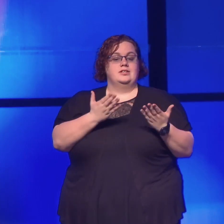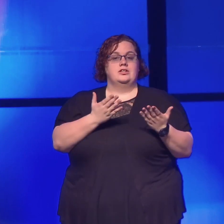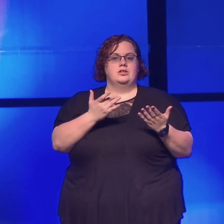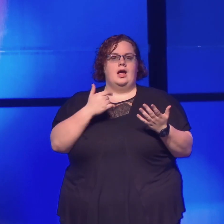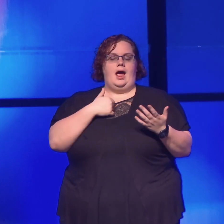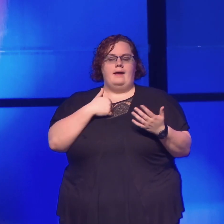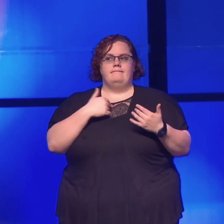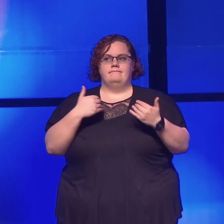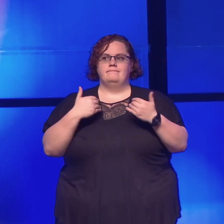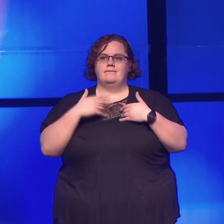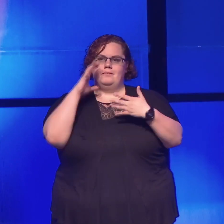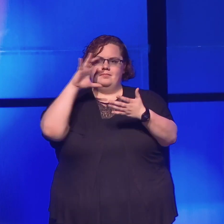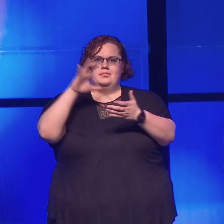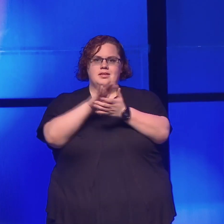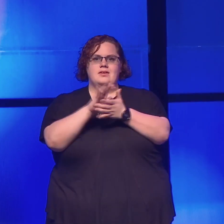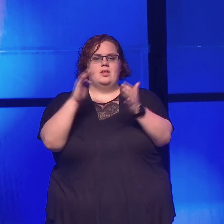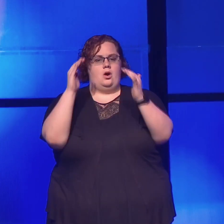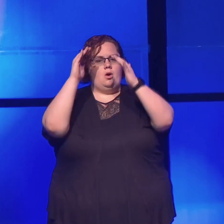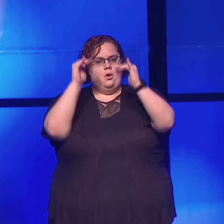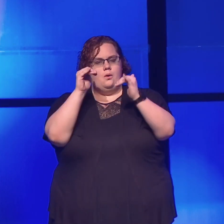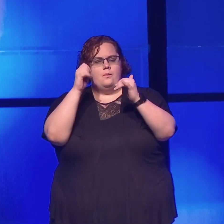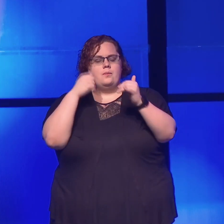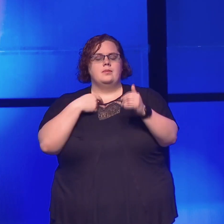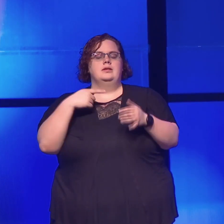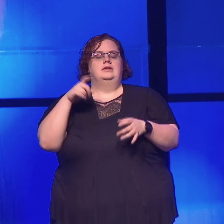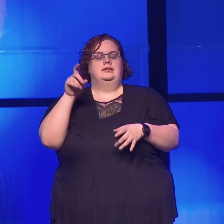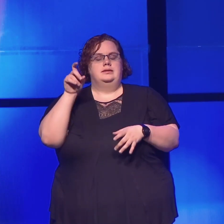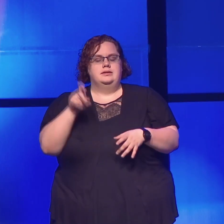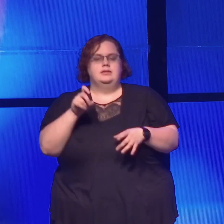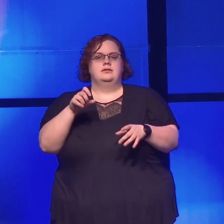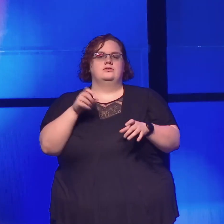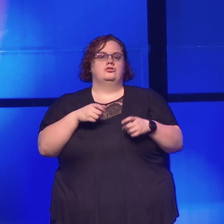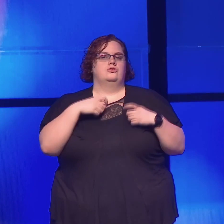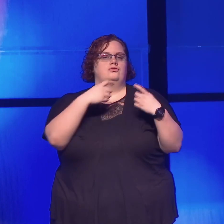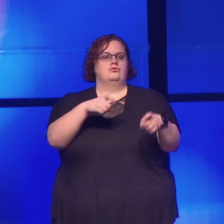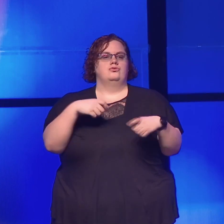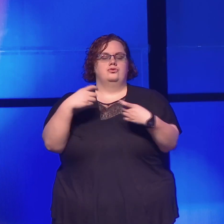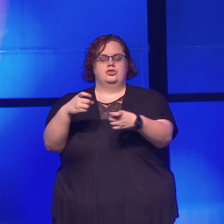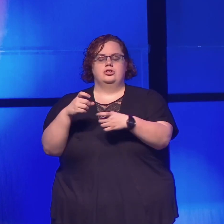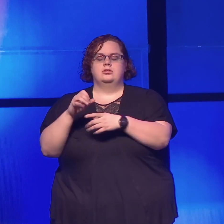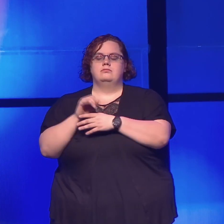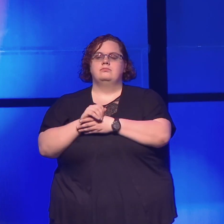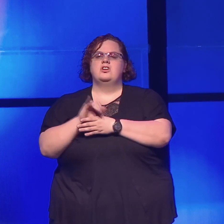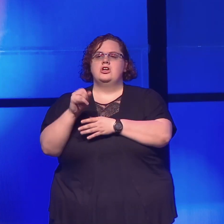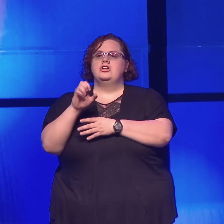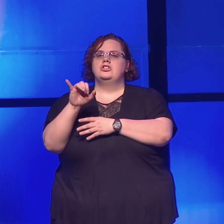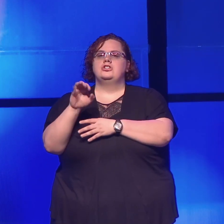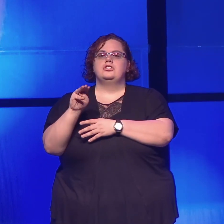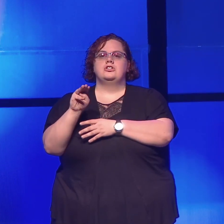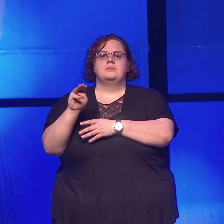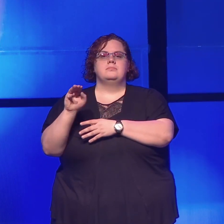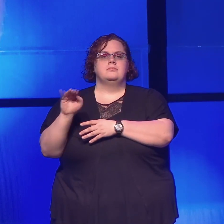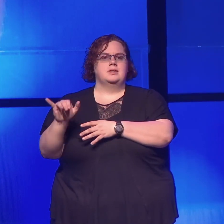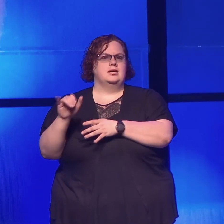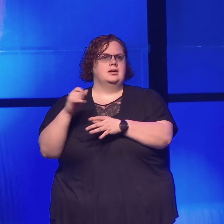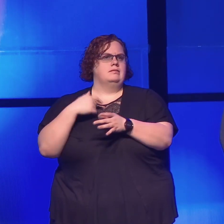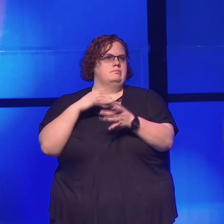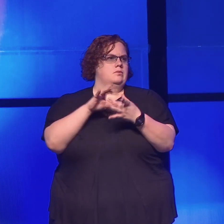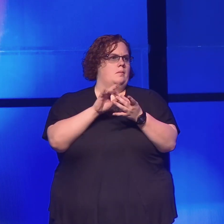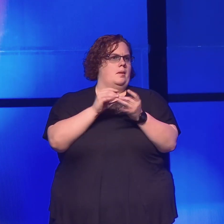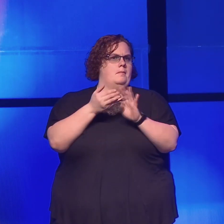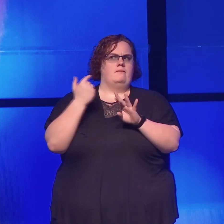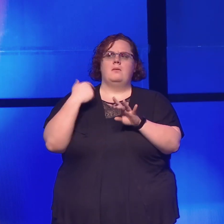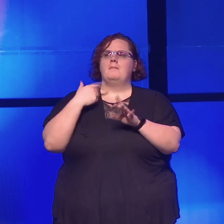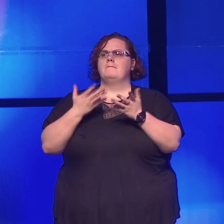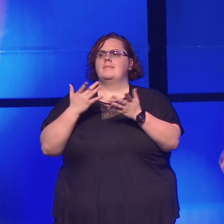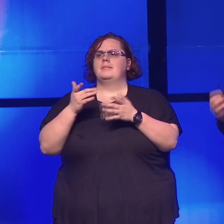this belief that hope demands generosity. Jimmy said something the other day that I completely disagree with. Jimmy, are you in here? He might be